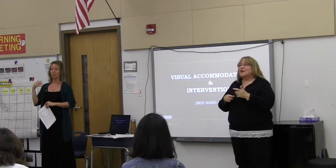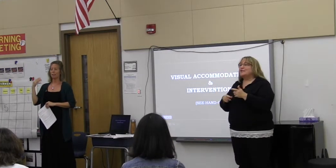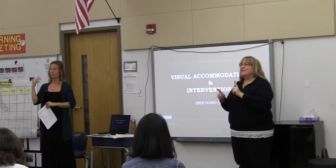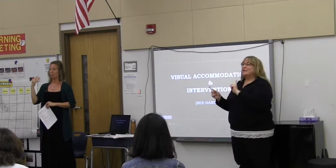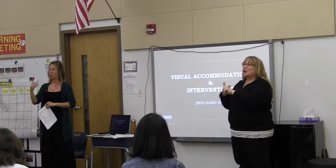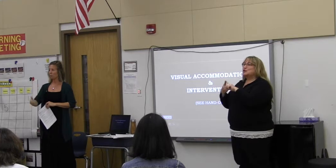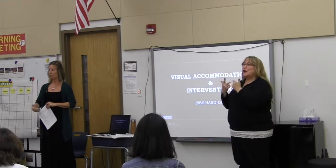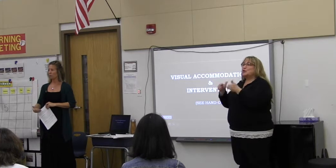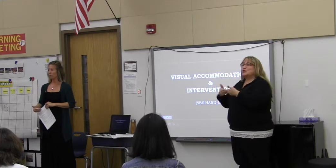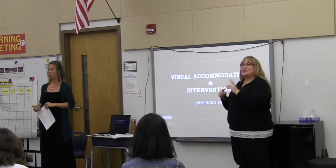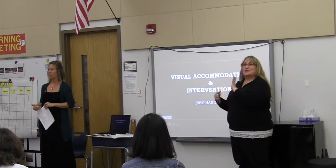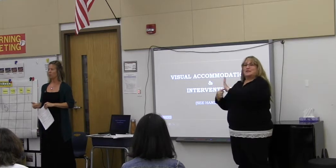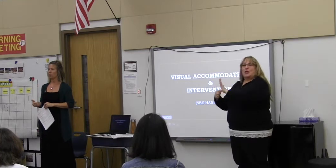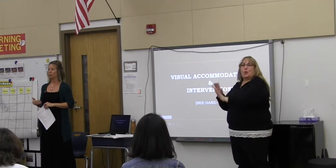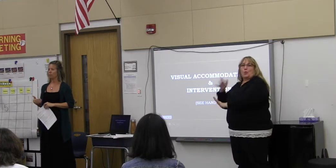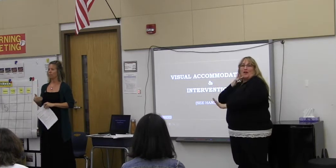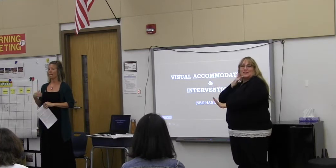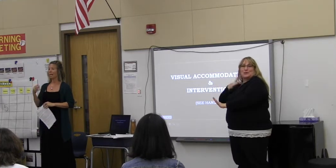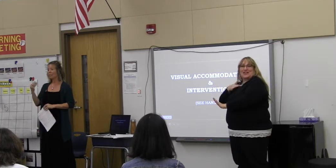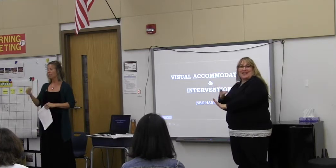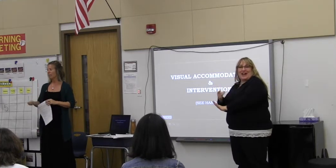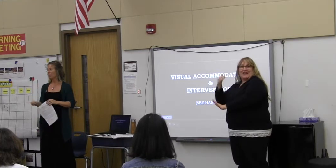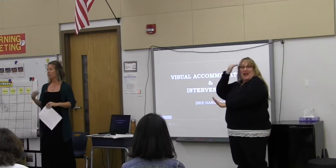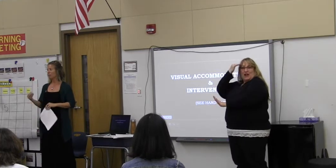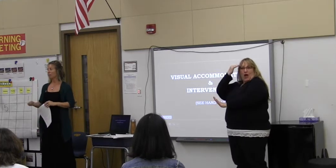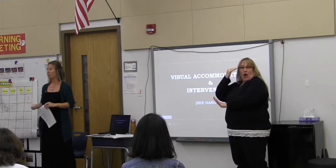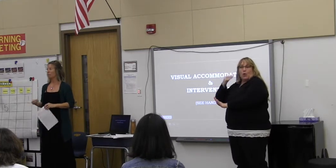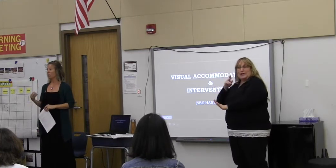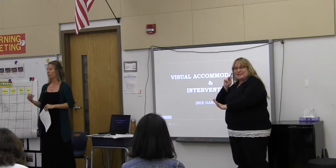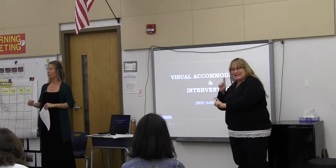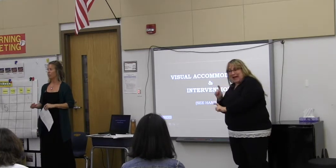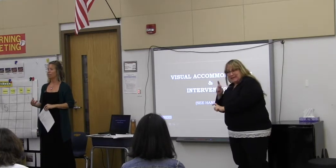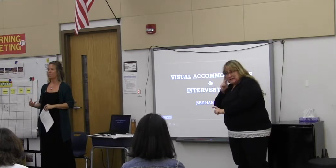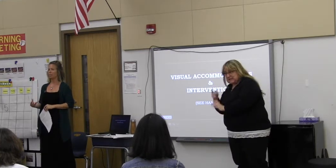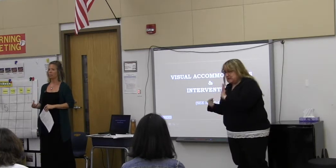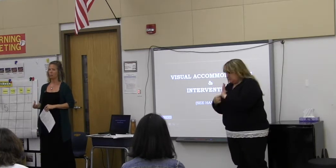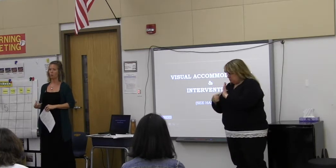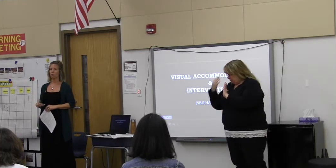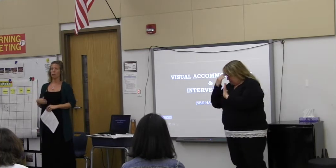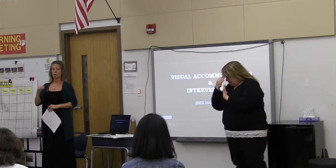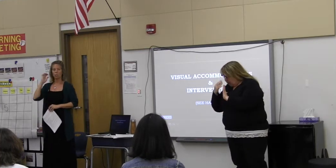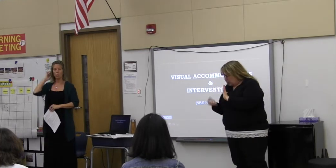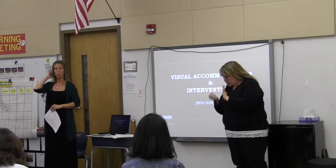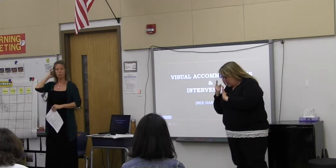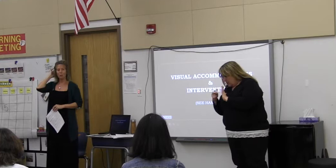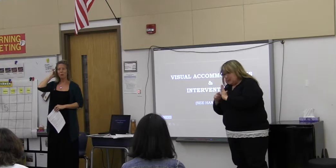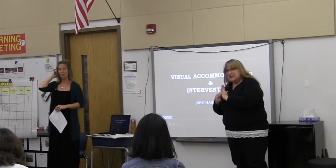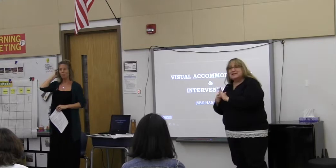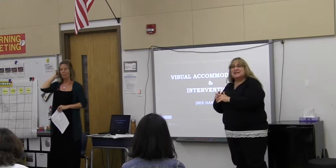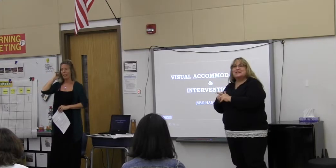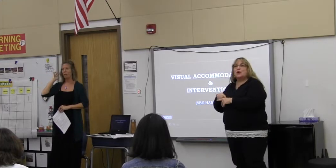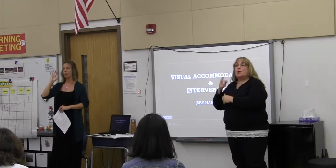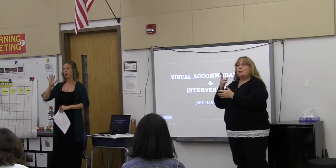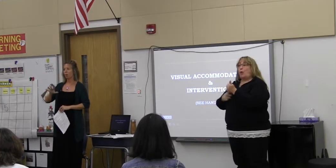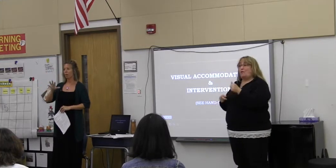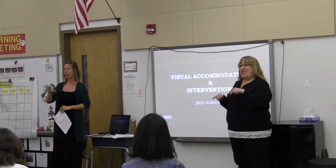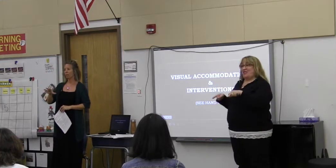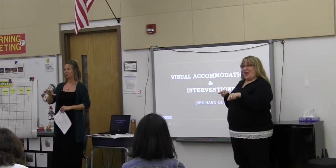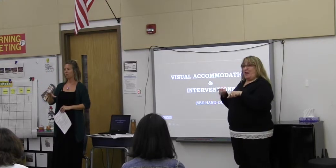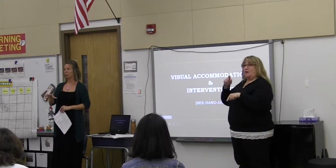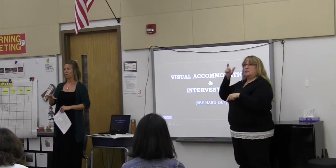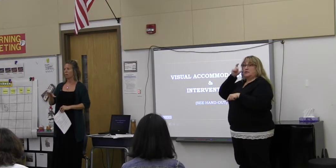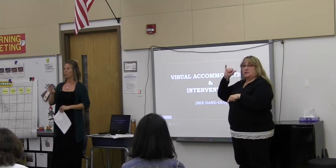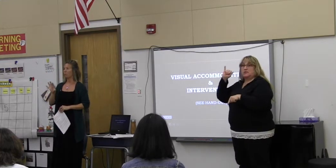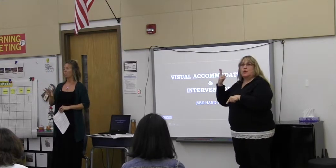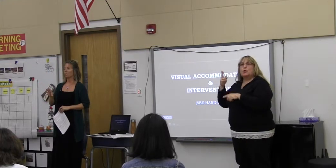them, things that they most see within their daily routines, and then we test them to see if they understand these photos. So with both of them right now, we are working